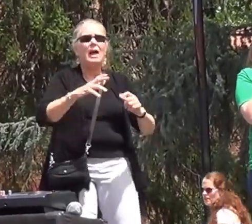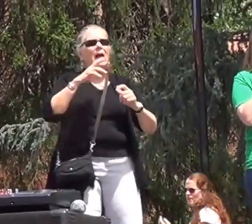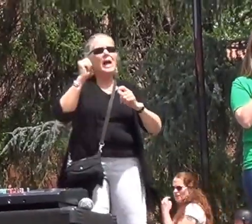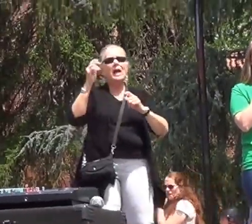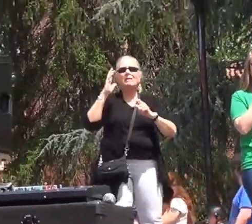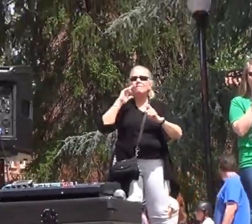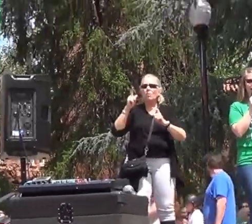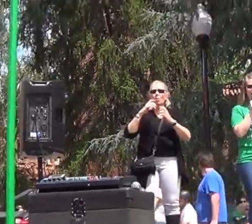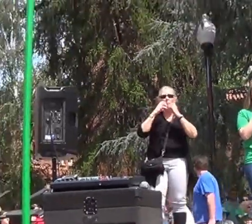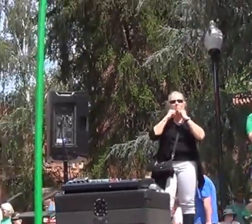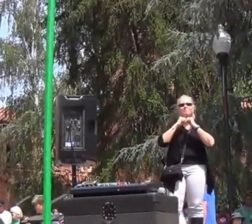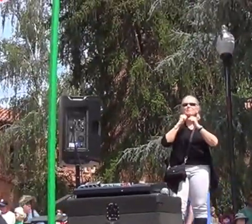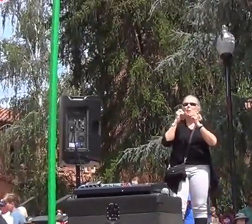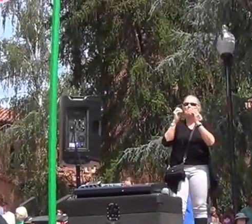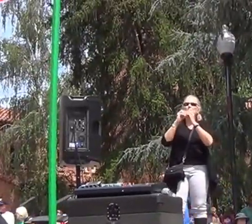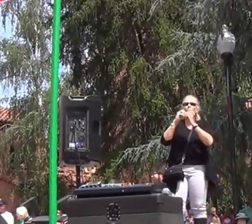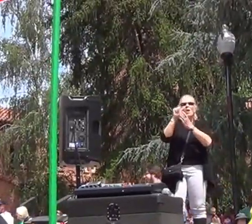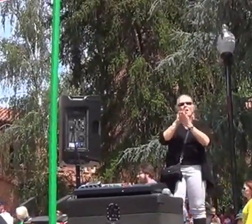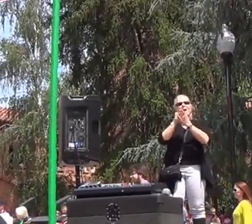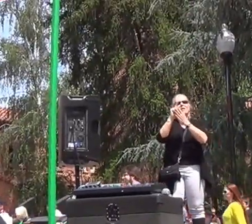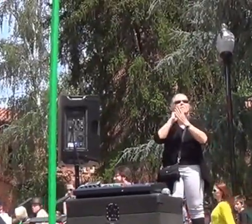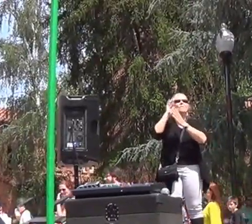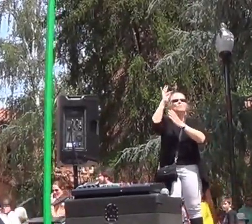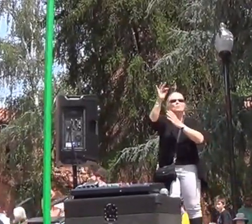future environmental protective legislation.